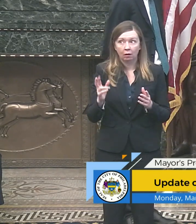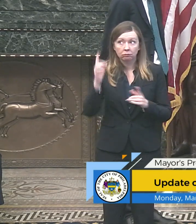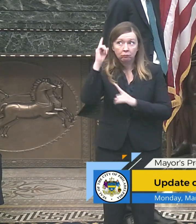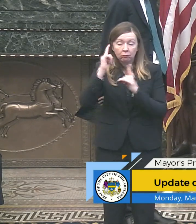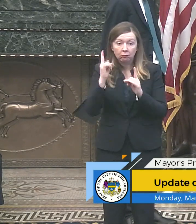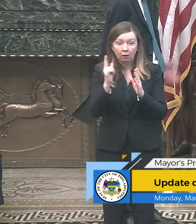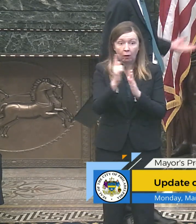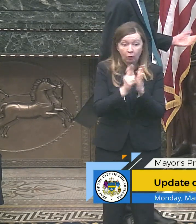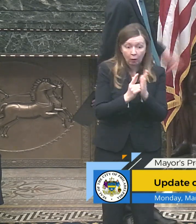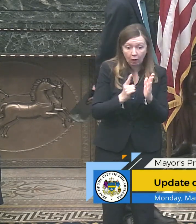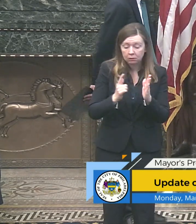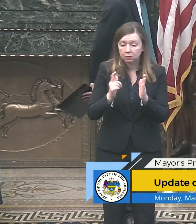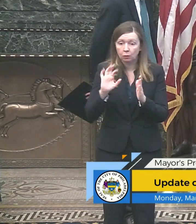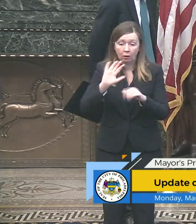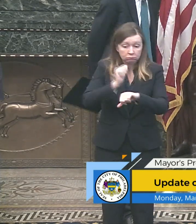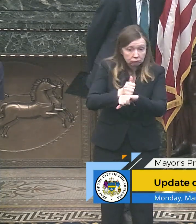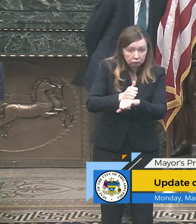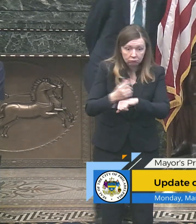that are doing